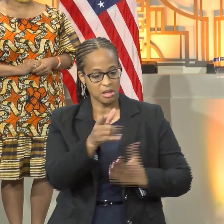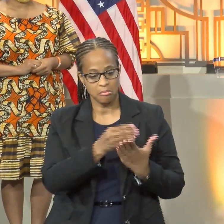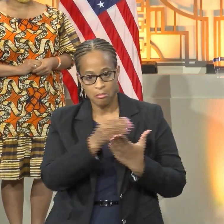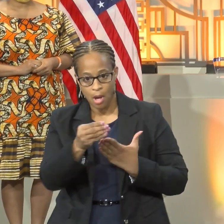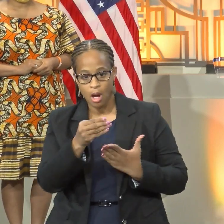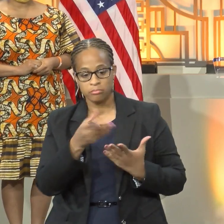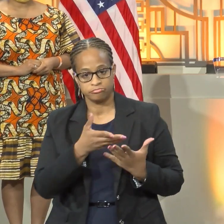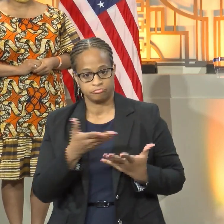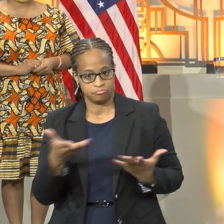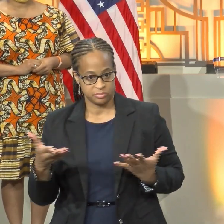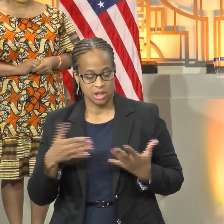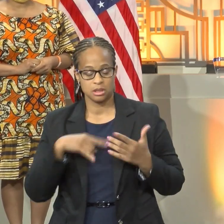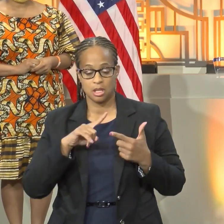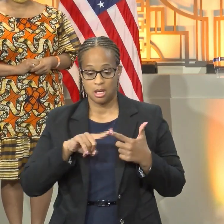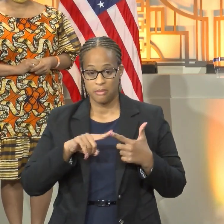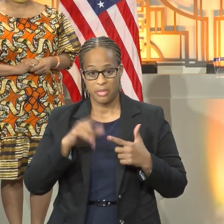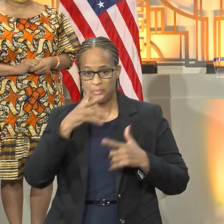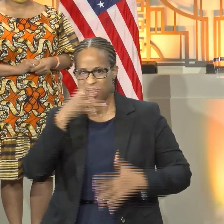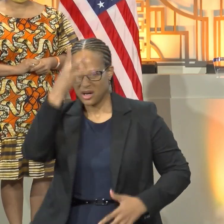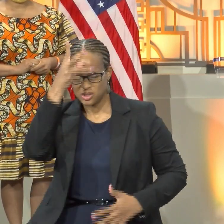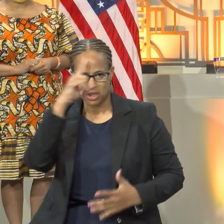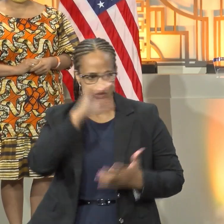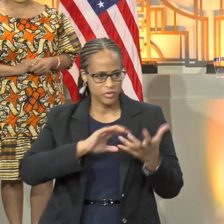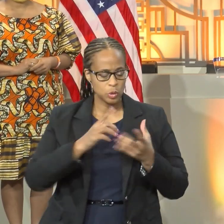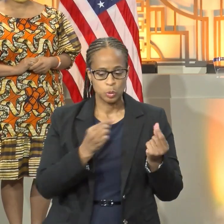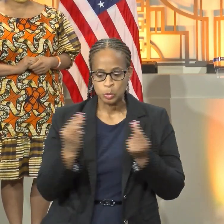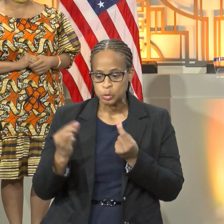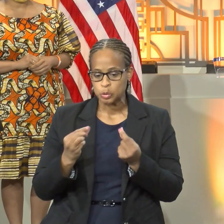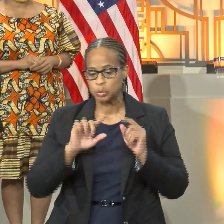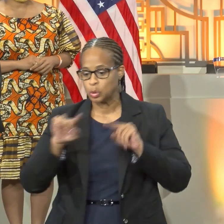them. Parents are going to be confused about school.